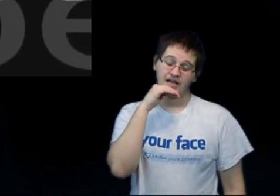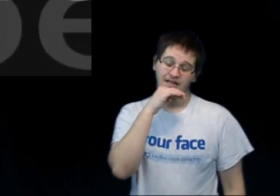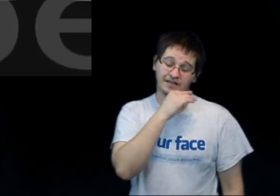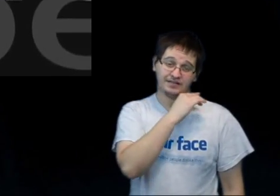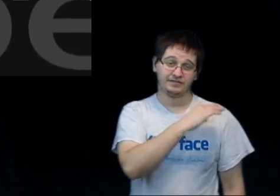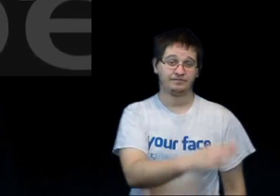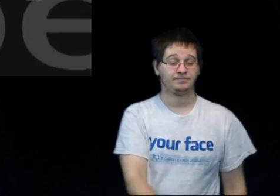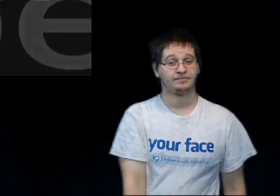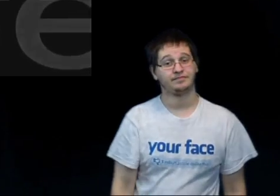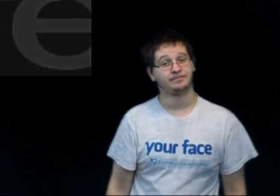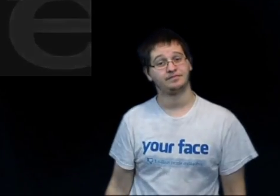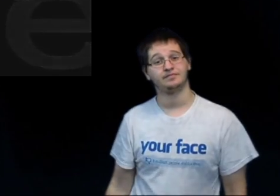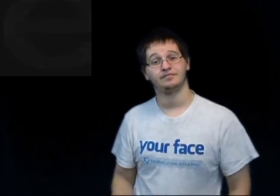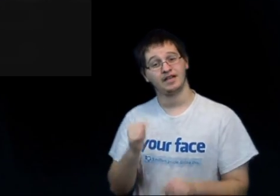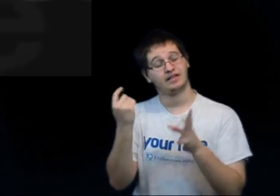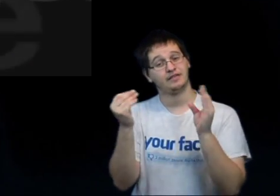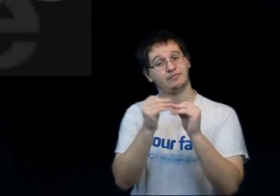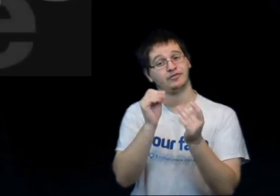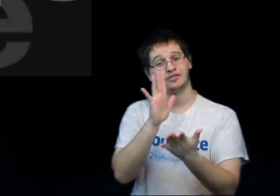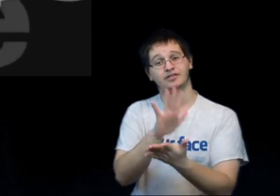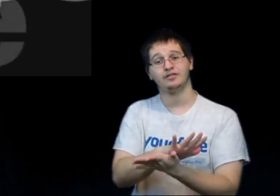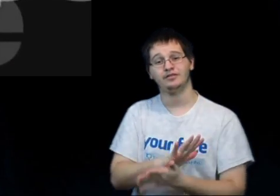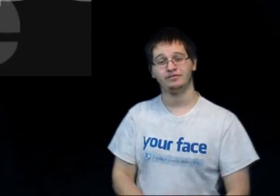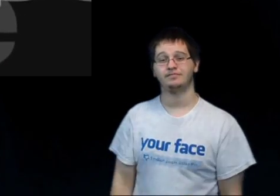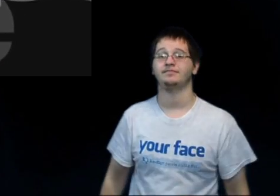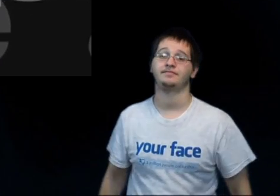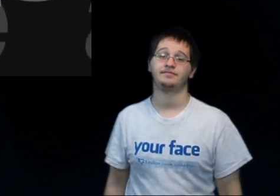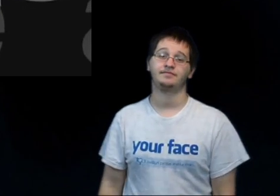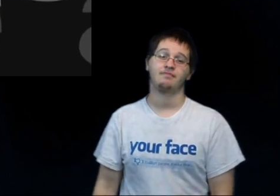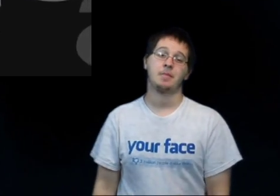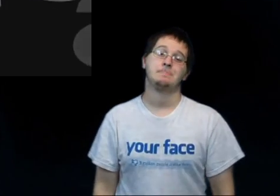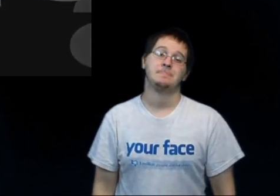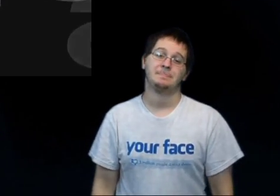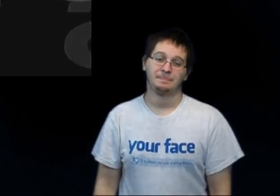doesn't lie Anymore at school